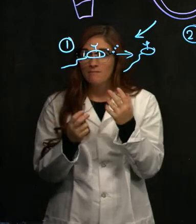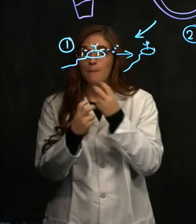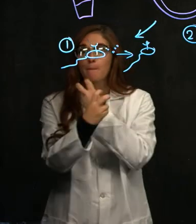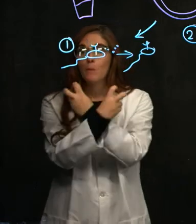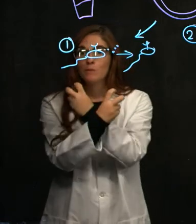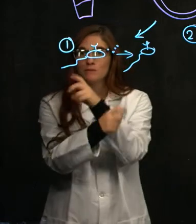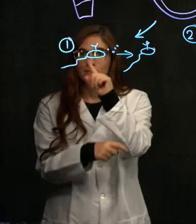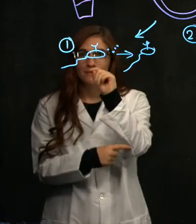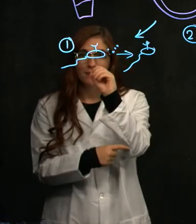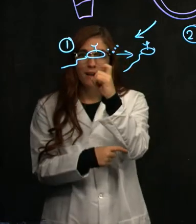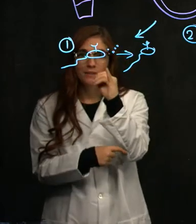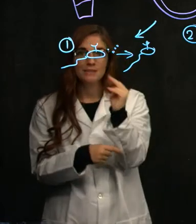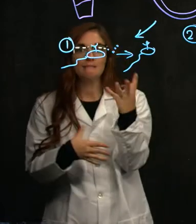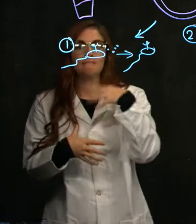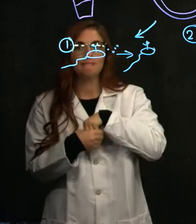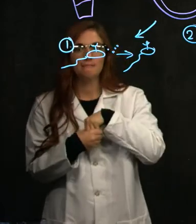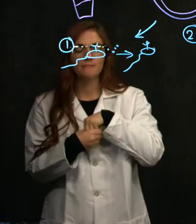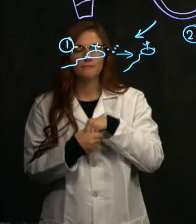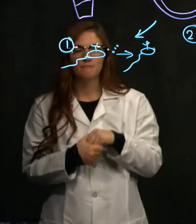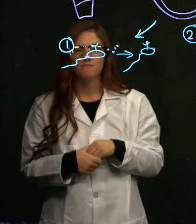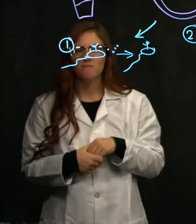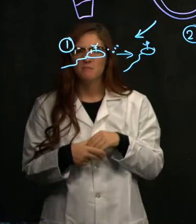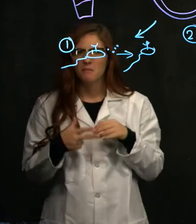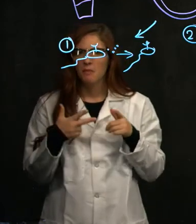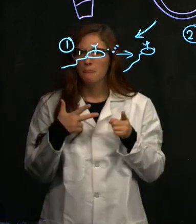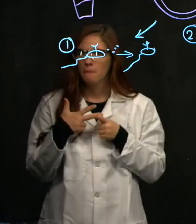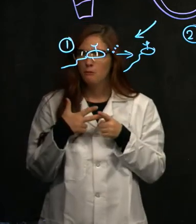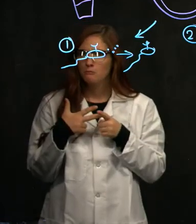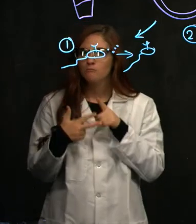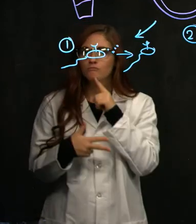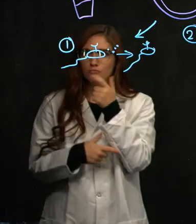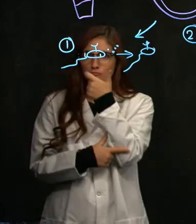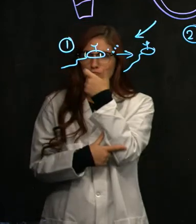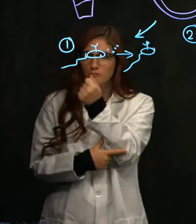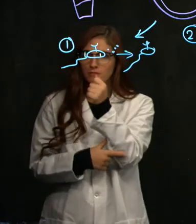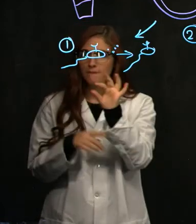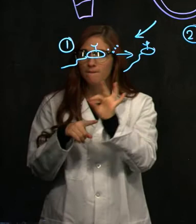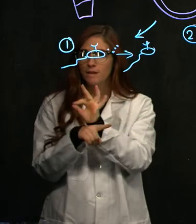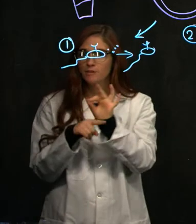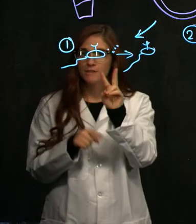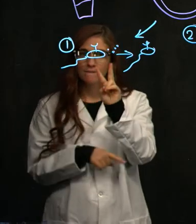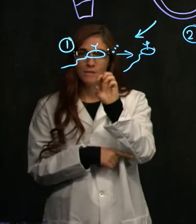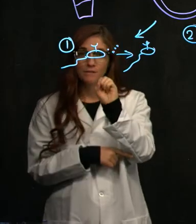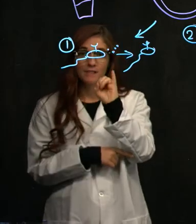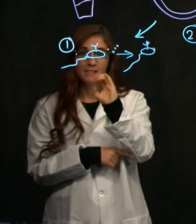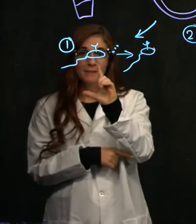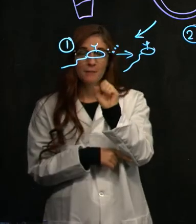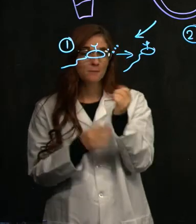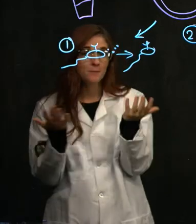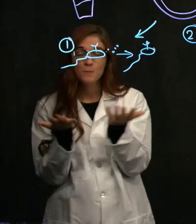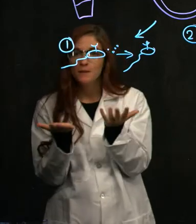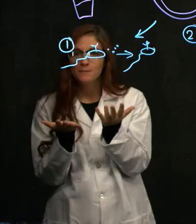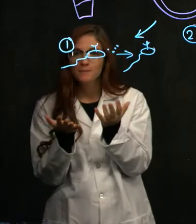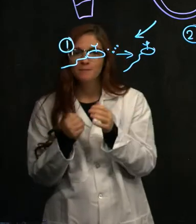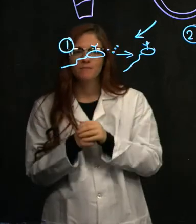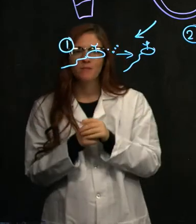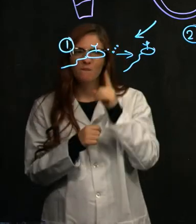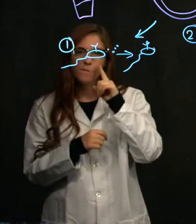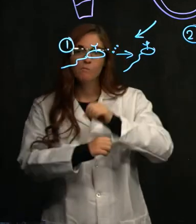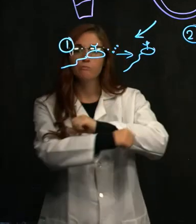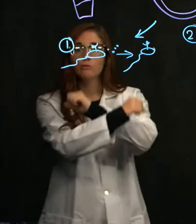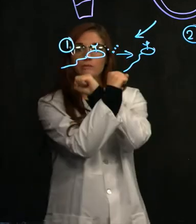inside. And a third very interesting function of vesicles is in